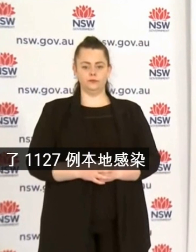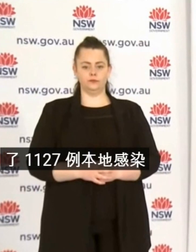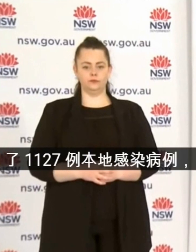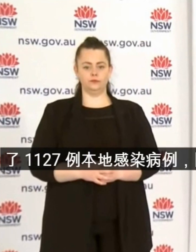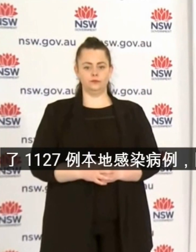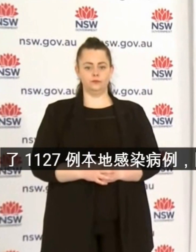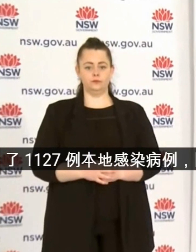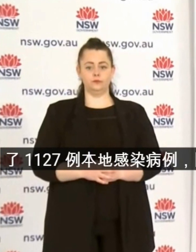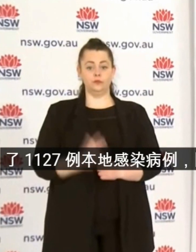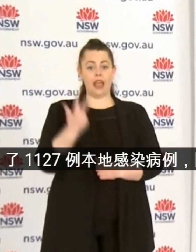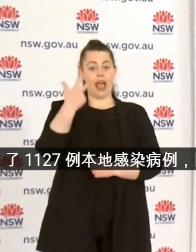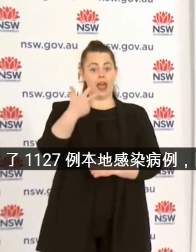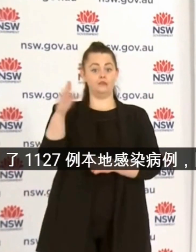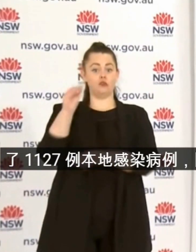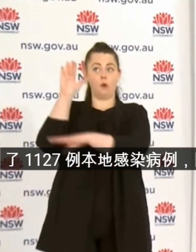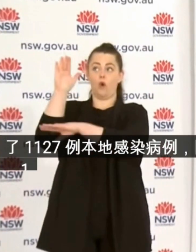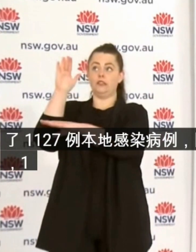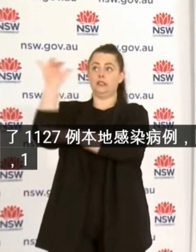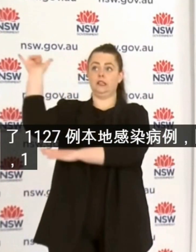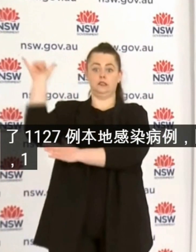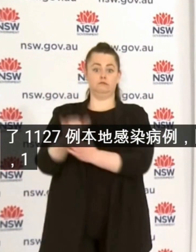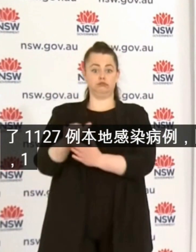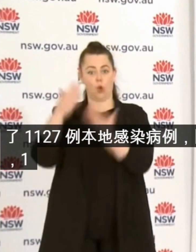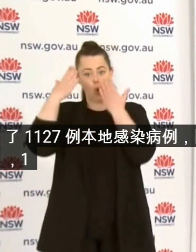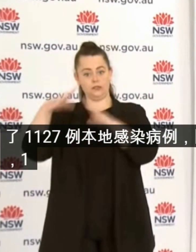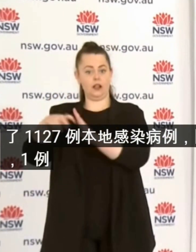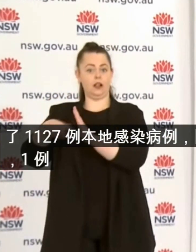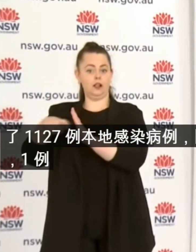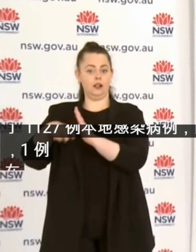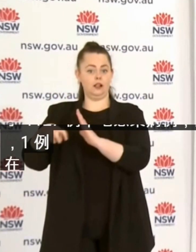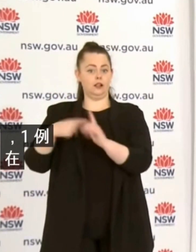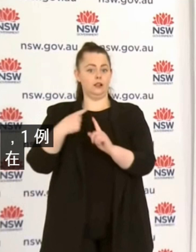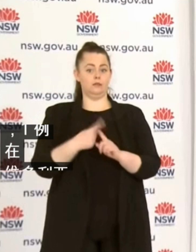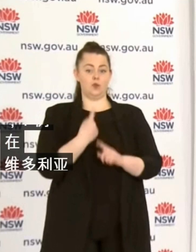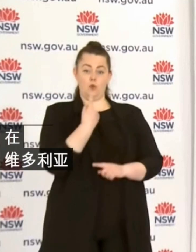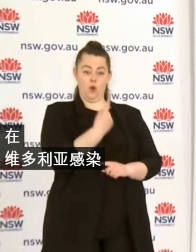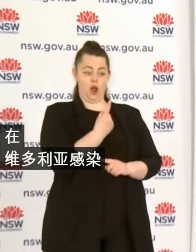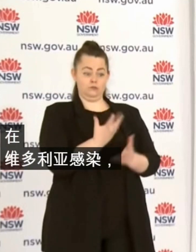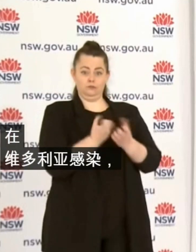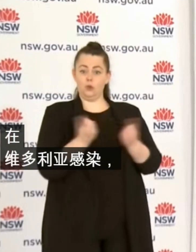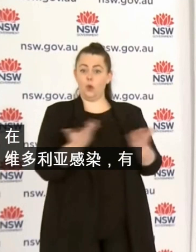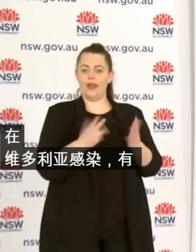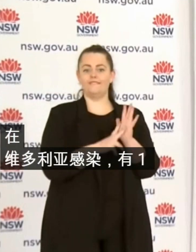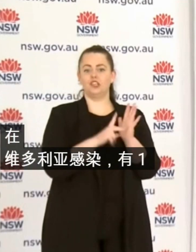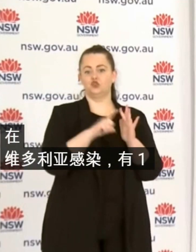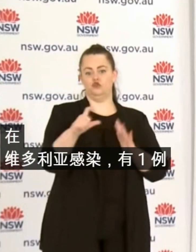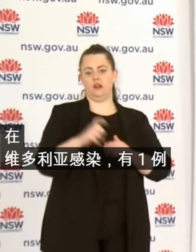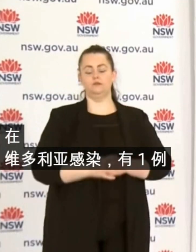There were 8 overseas acquired cases in the same period and 1 case acquired in Victoria. There